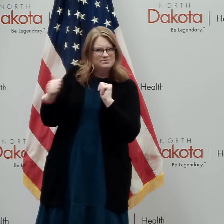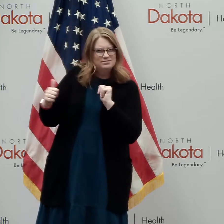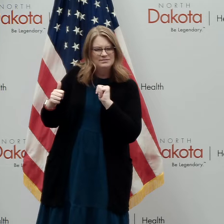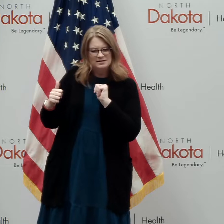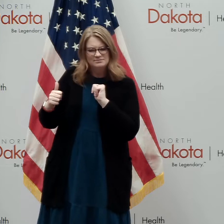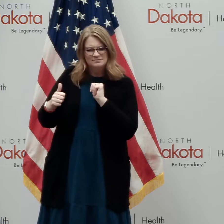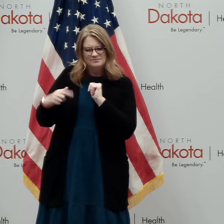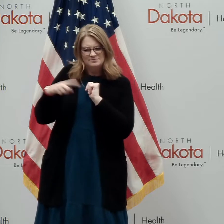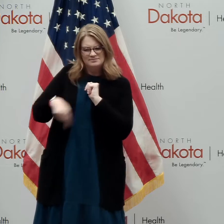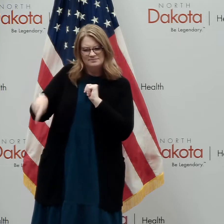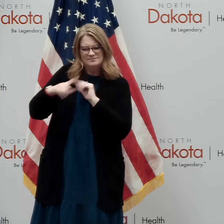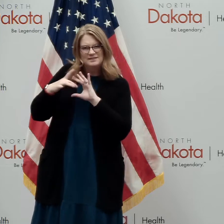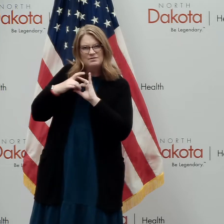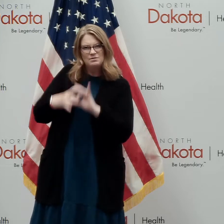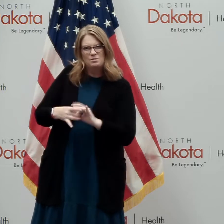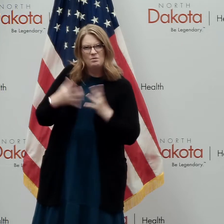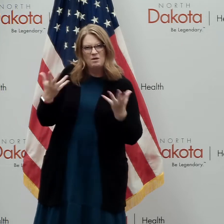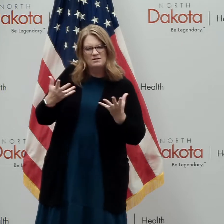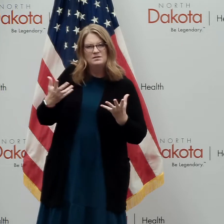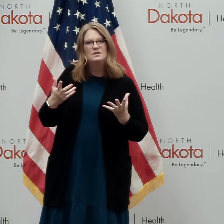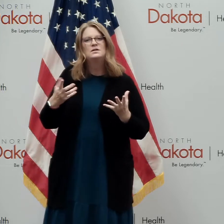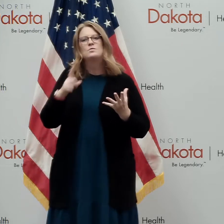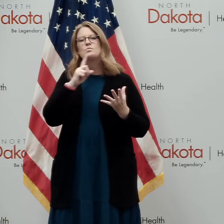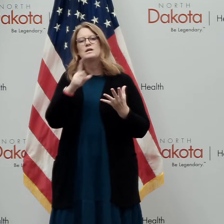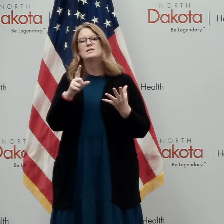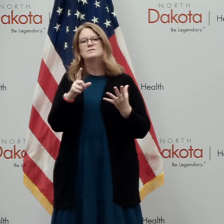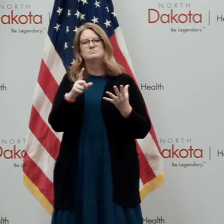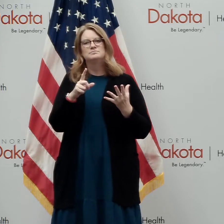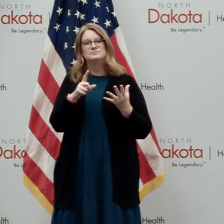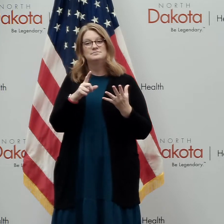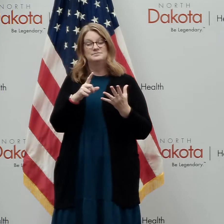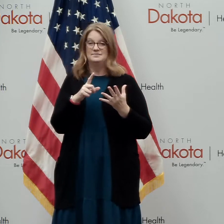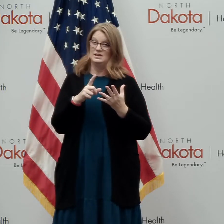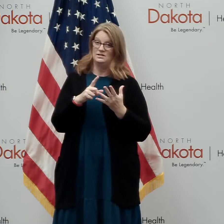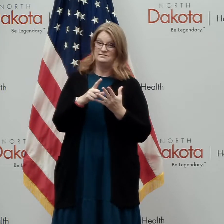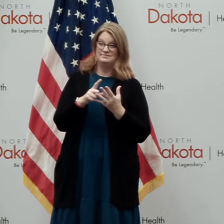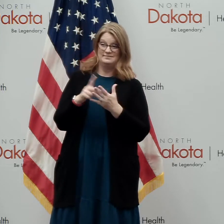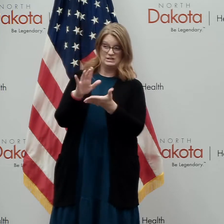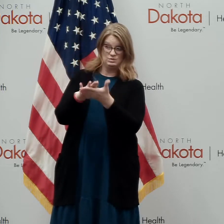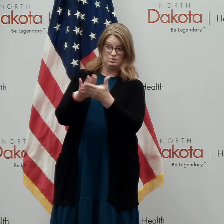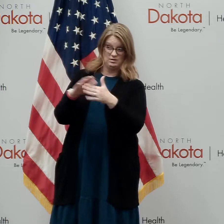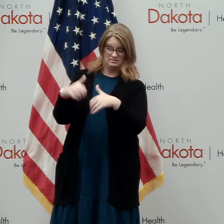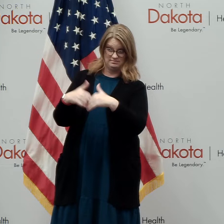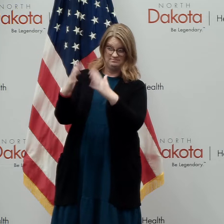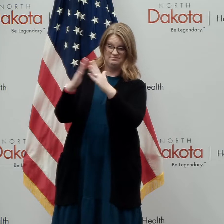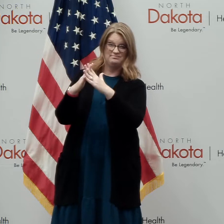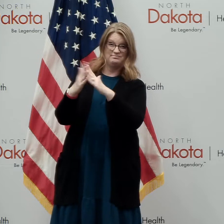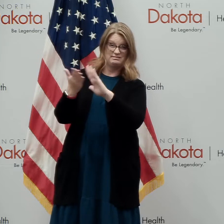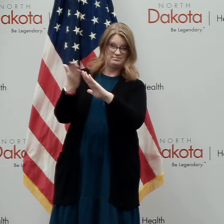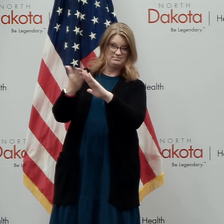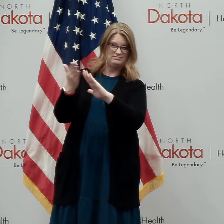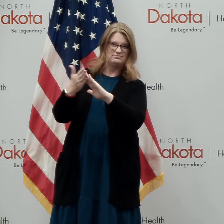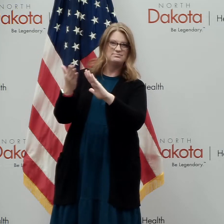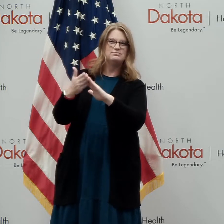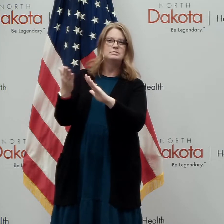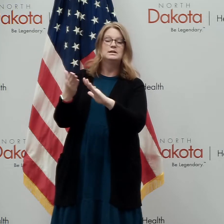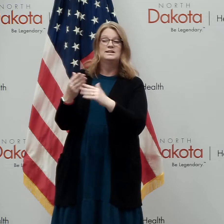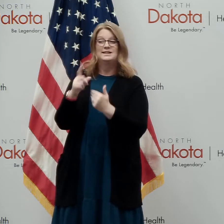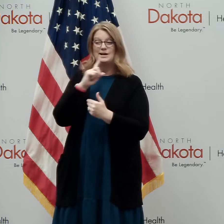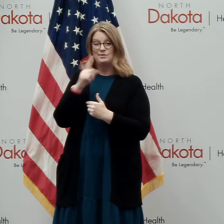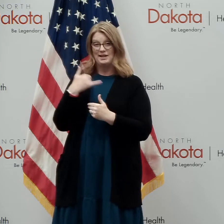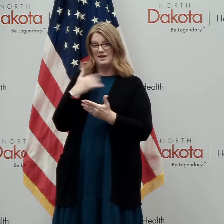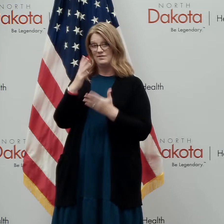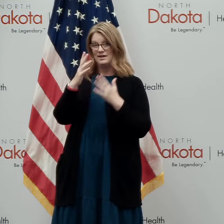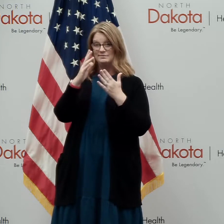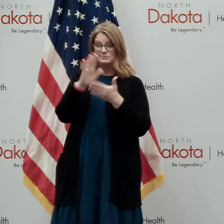all tied with making sure that we keep our schools operating and keeping kids in school and keeping our